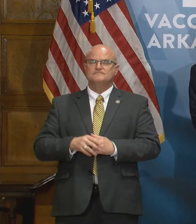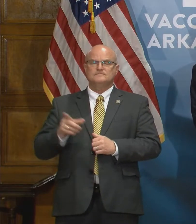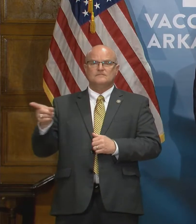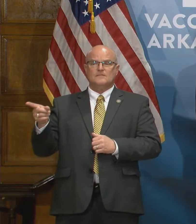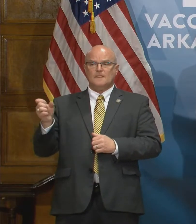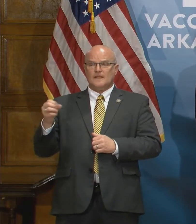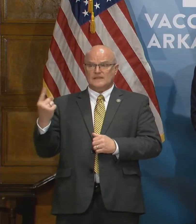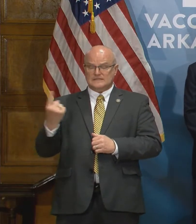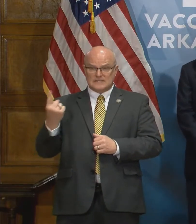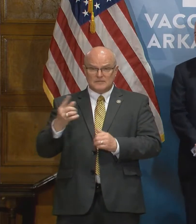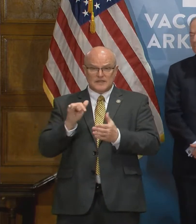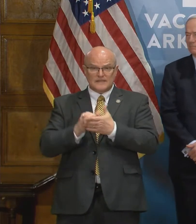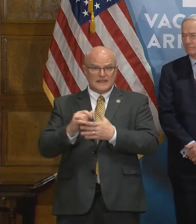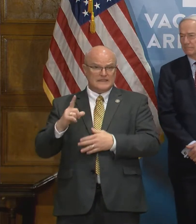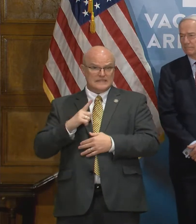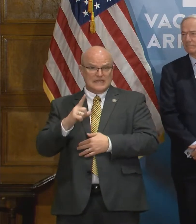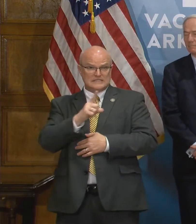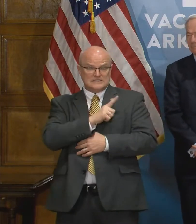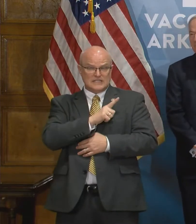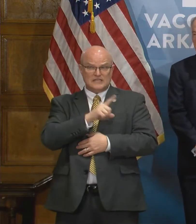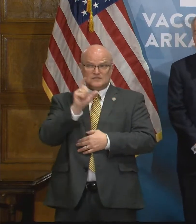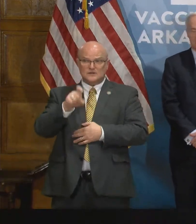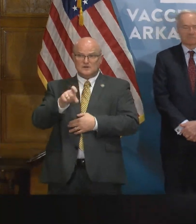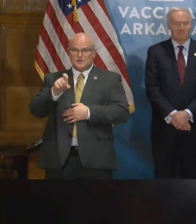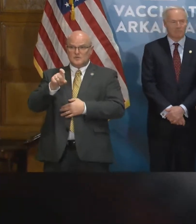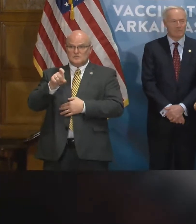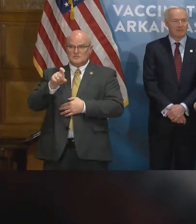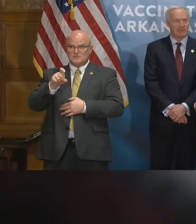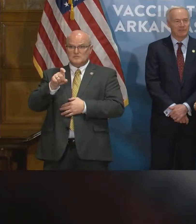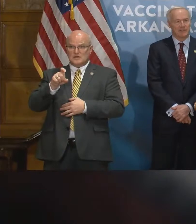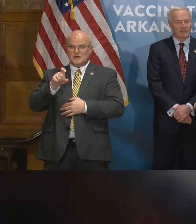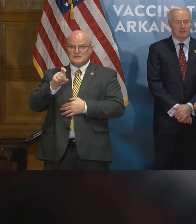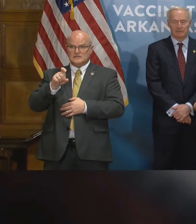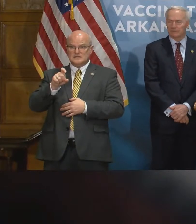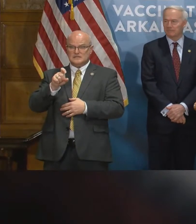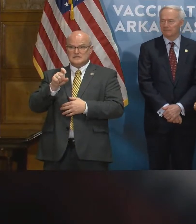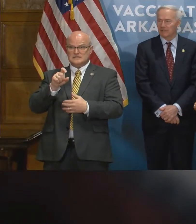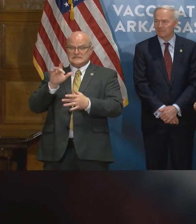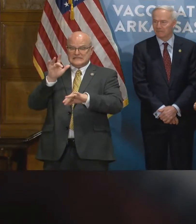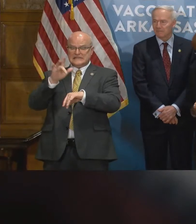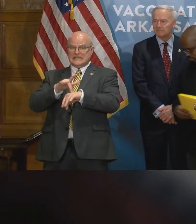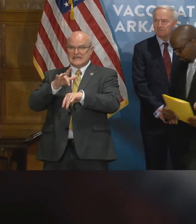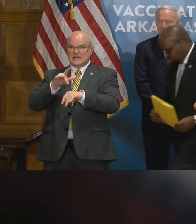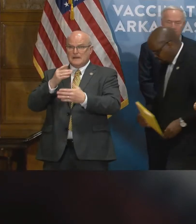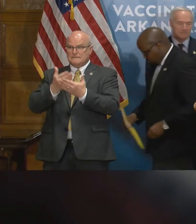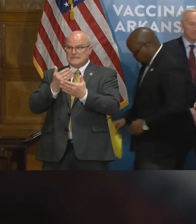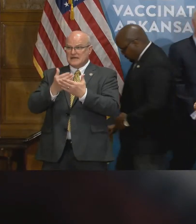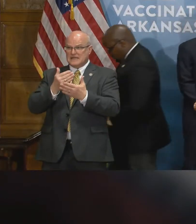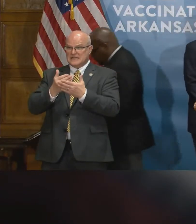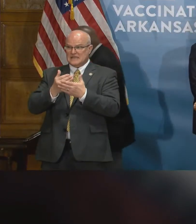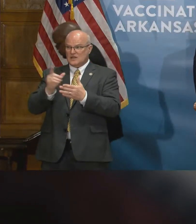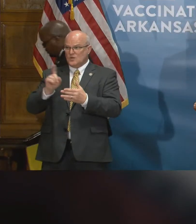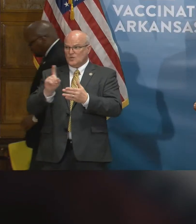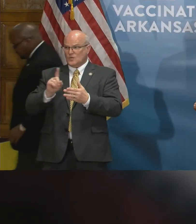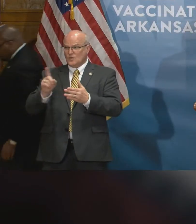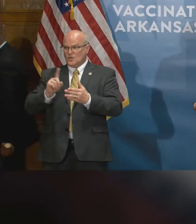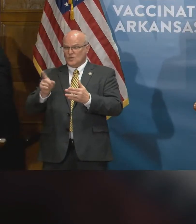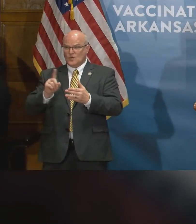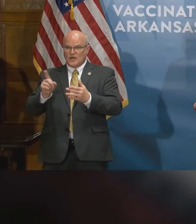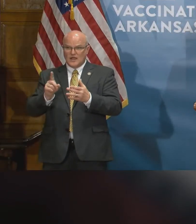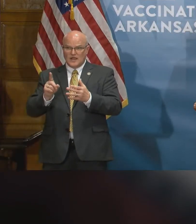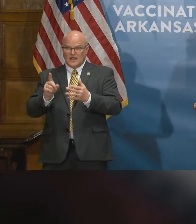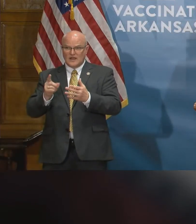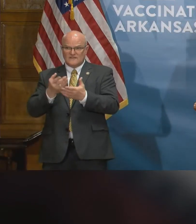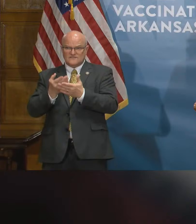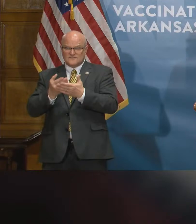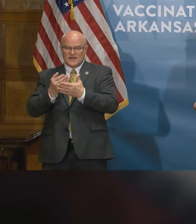So is this something that the legislature would have to tap surplus funds, and